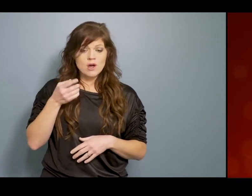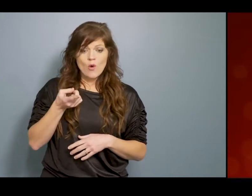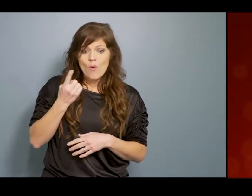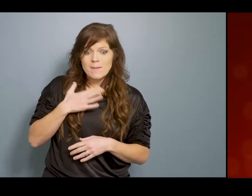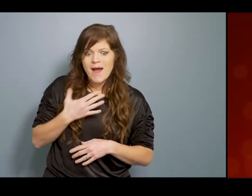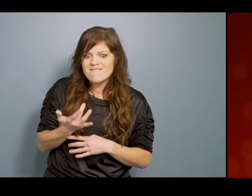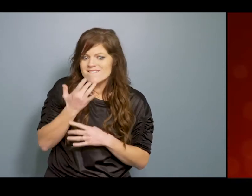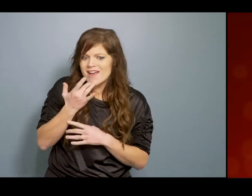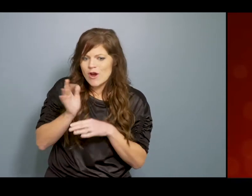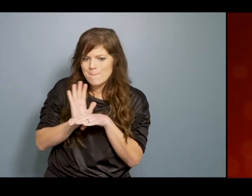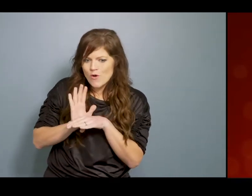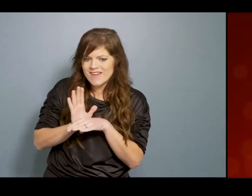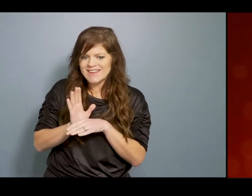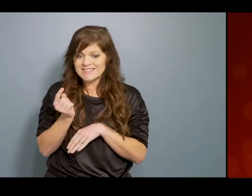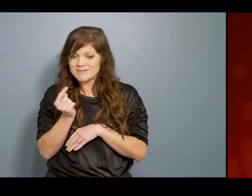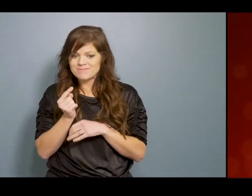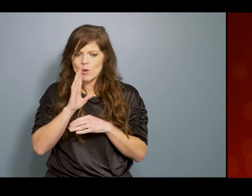movies.